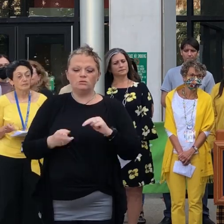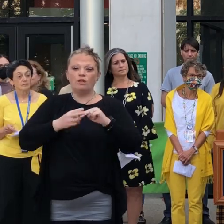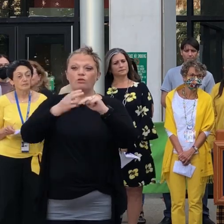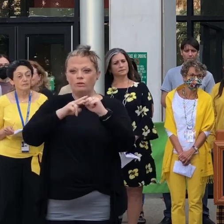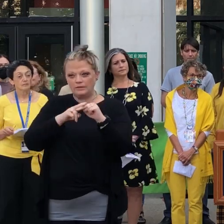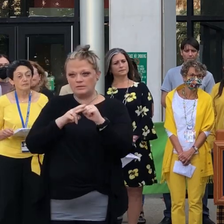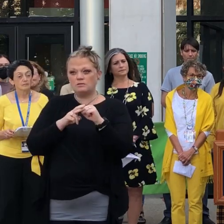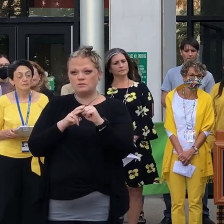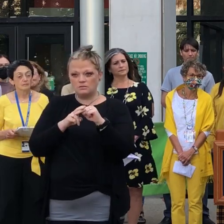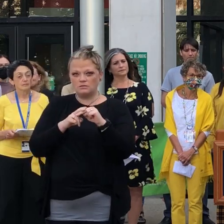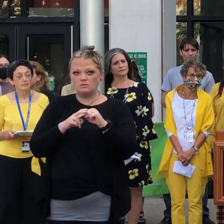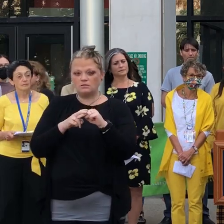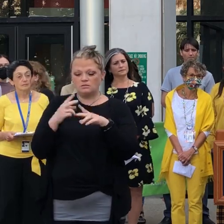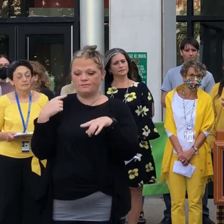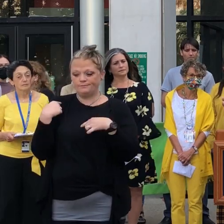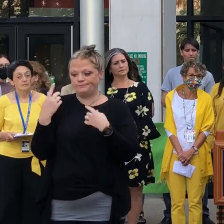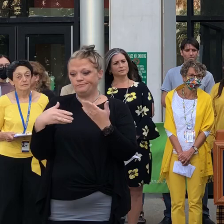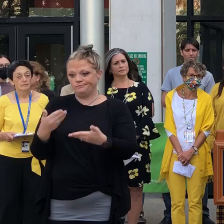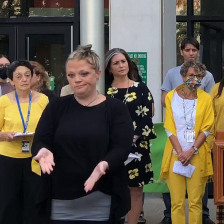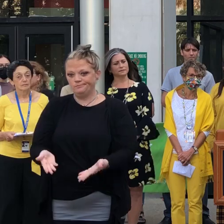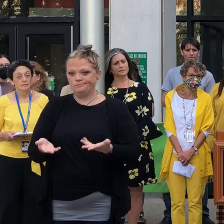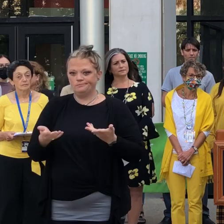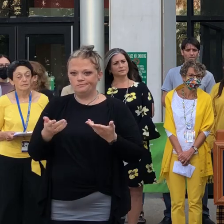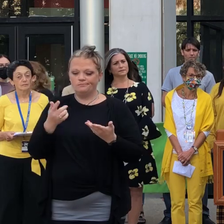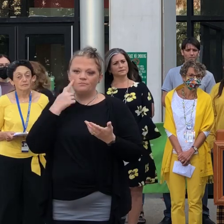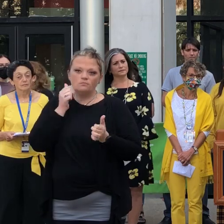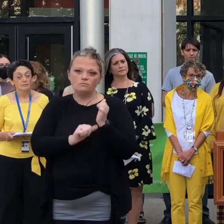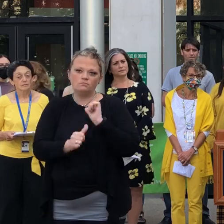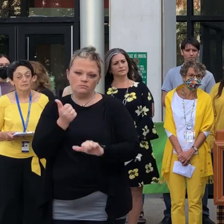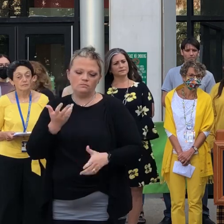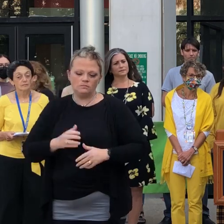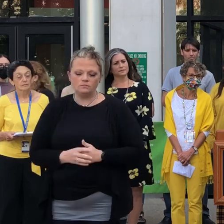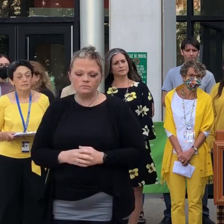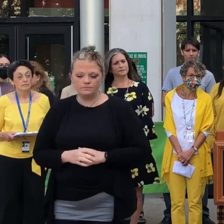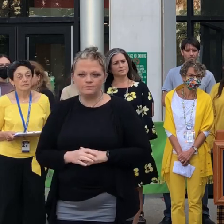over the course of time in suicide.